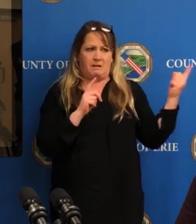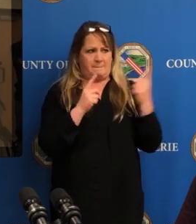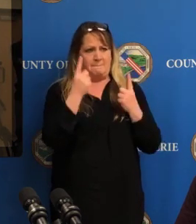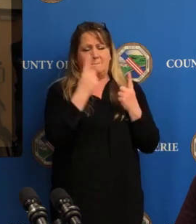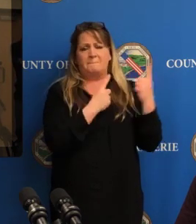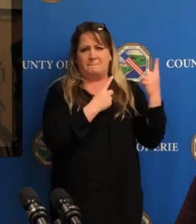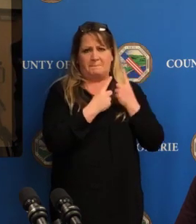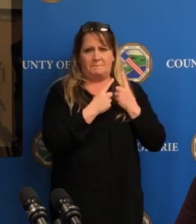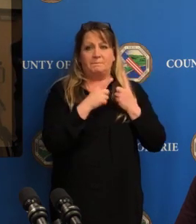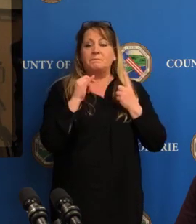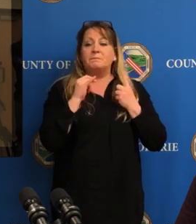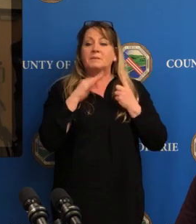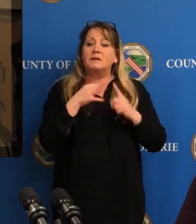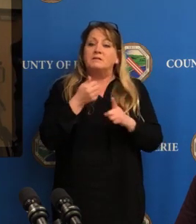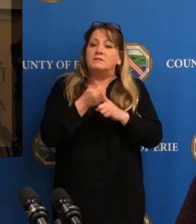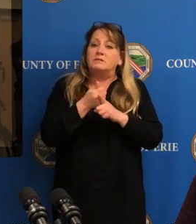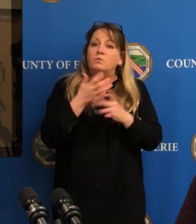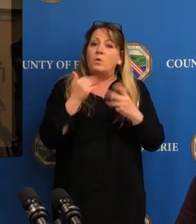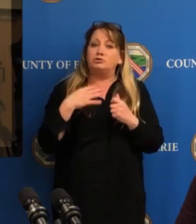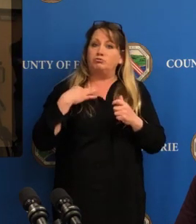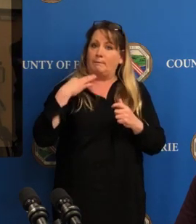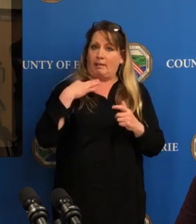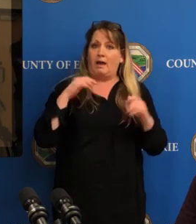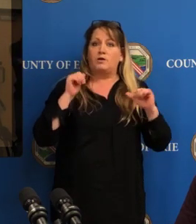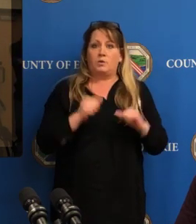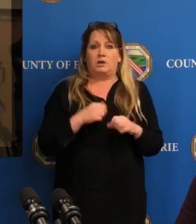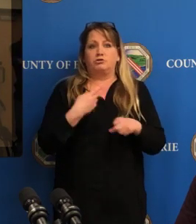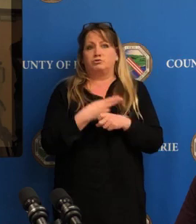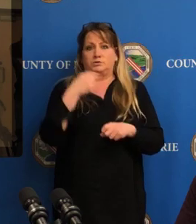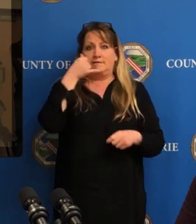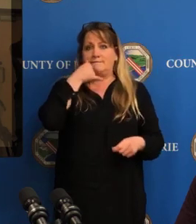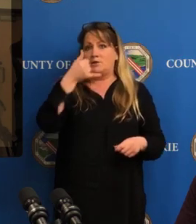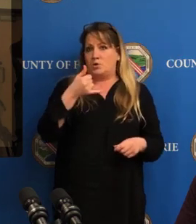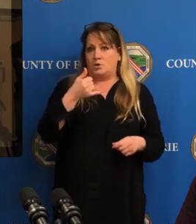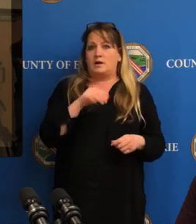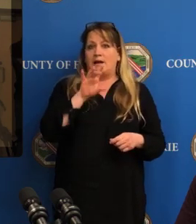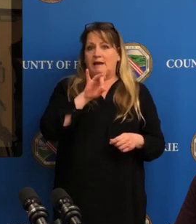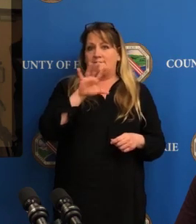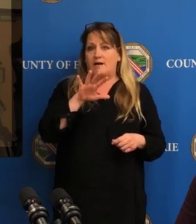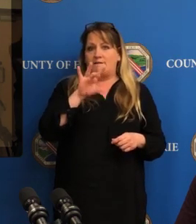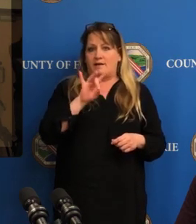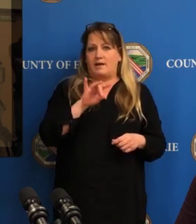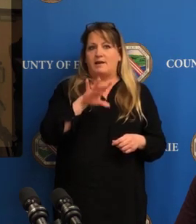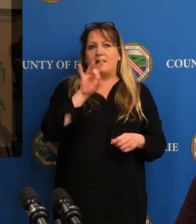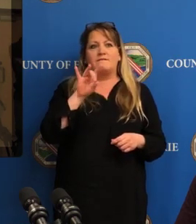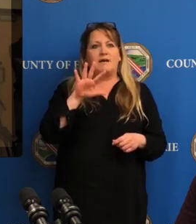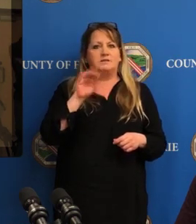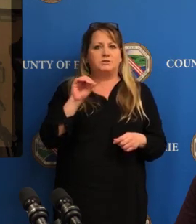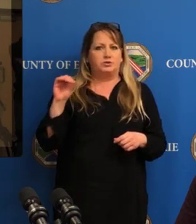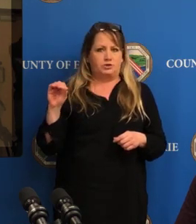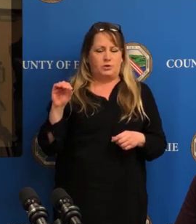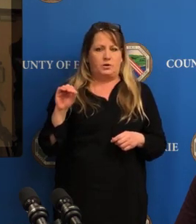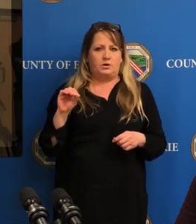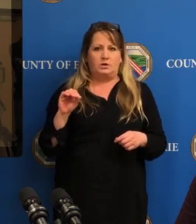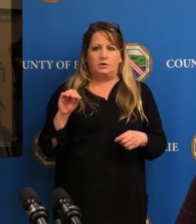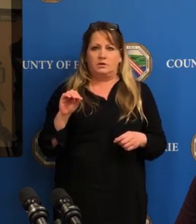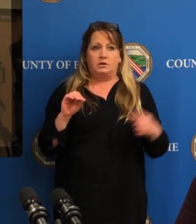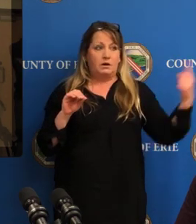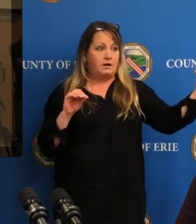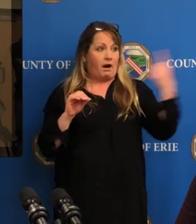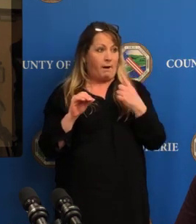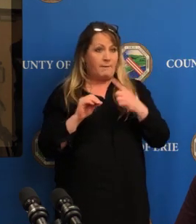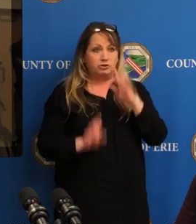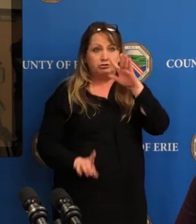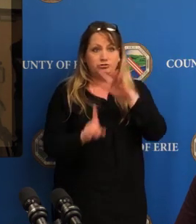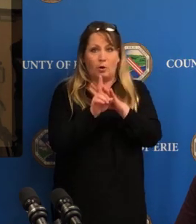in. If you want to apply, you can apply by phone at 858-8500. No in-person interview